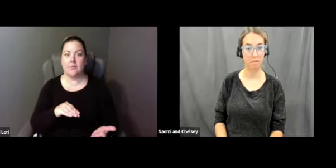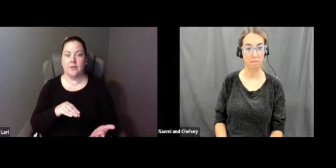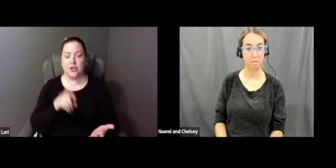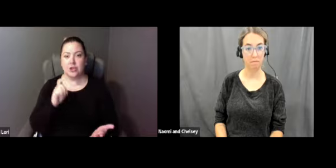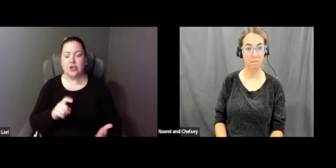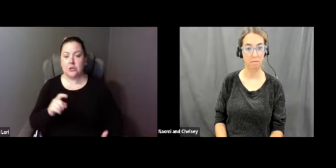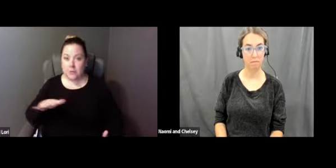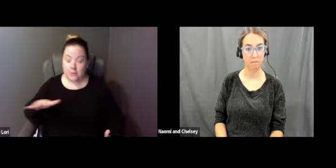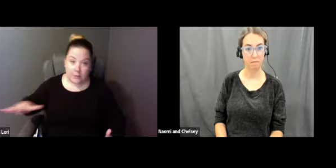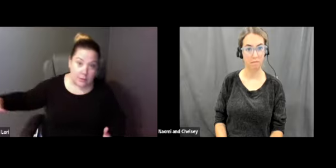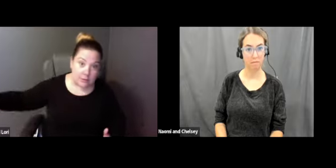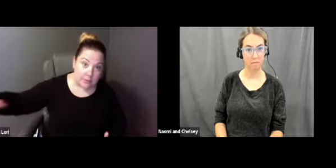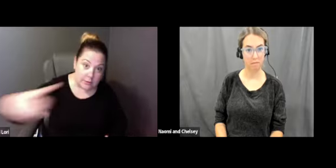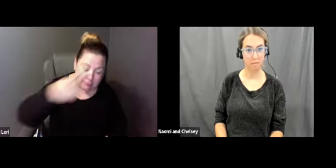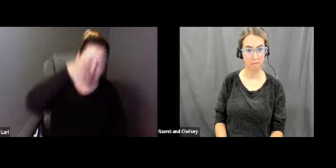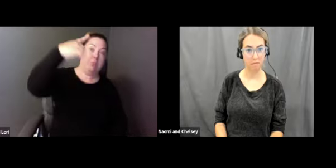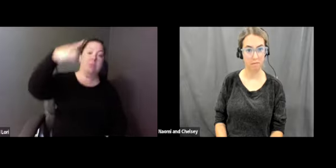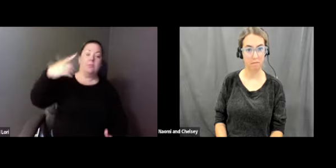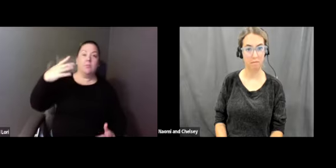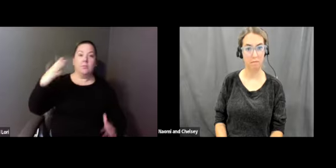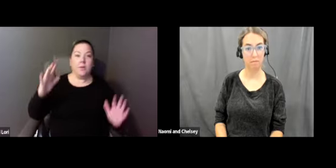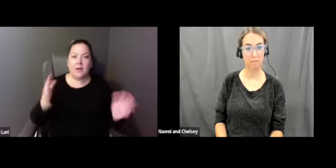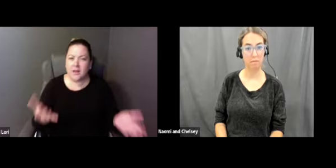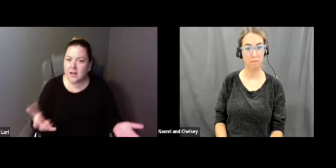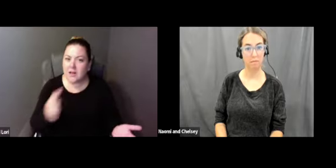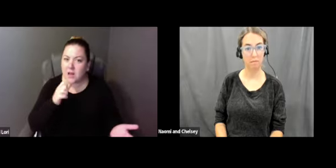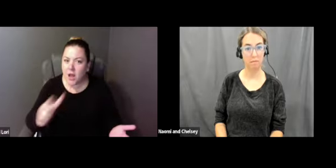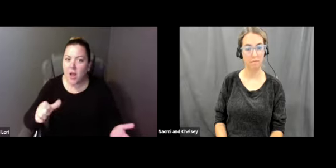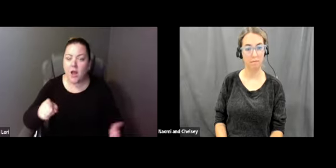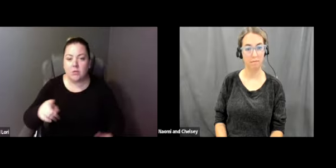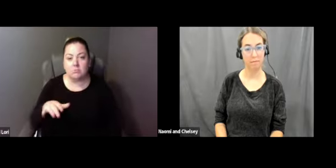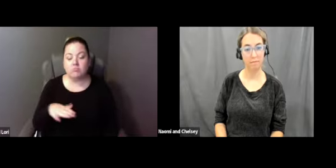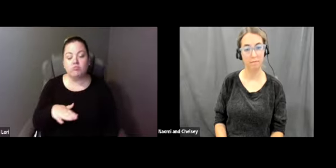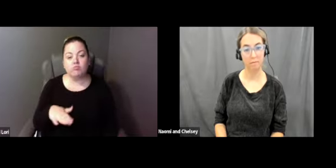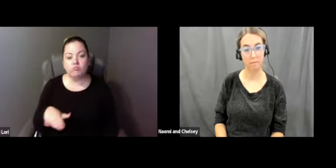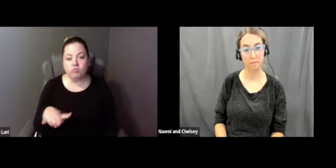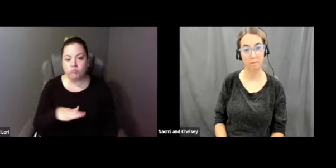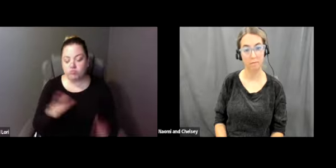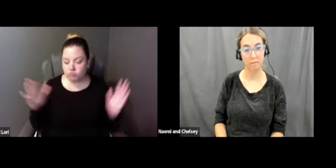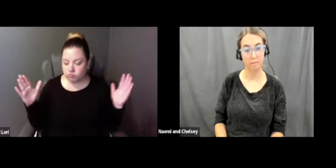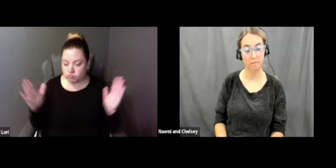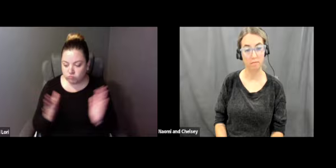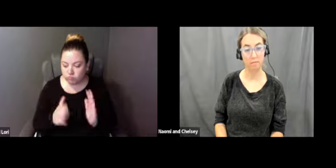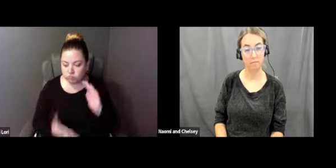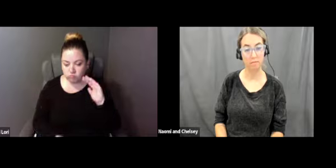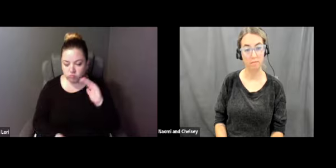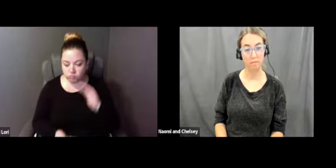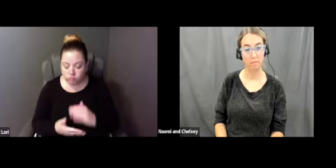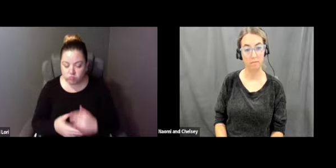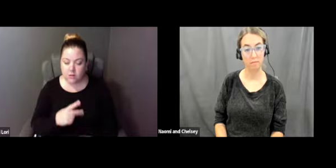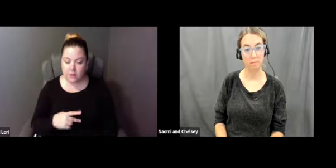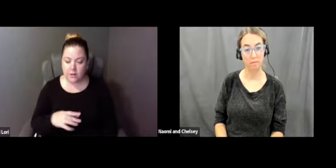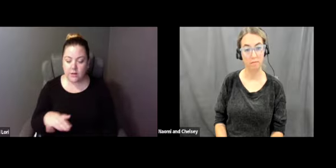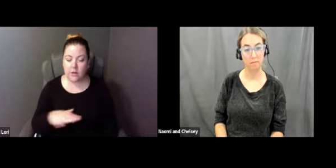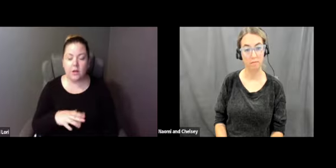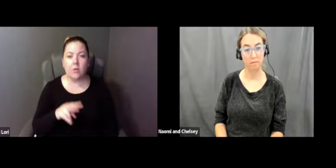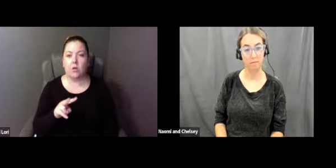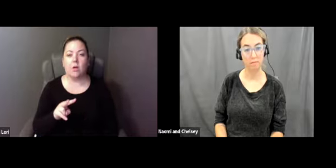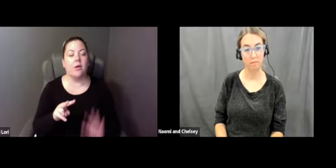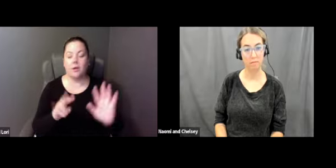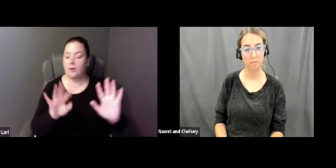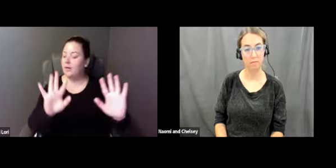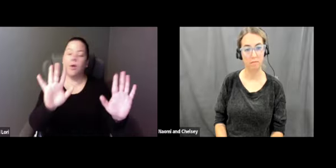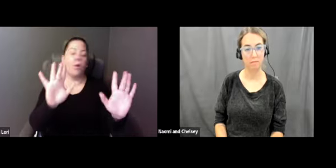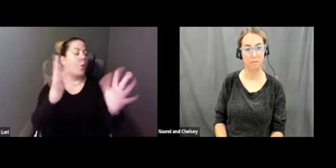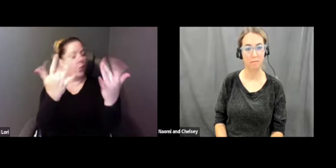eye when she did the second part of that class, but she was so restricted and so confined. And I was like, wait a minute. And I went down the hall